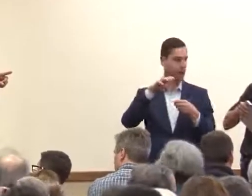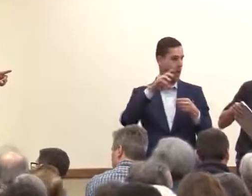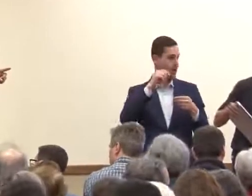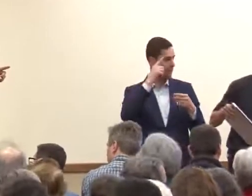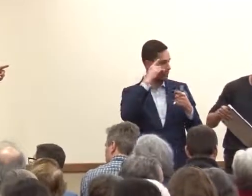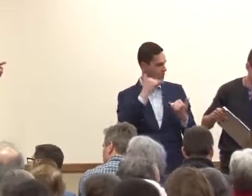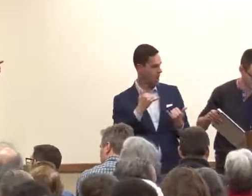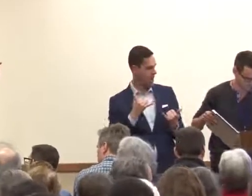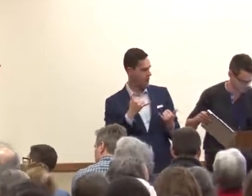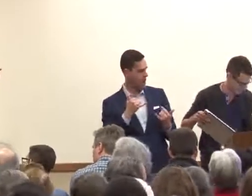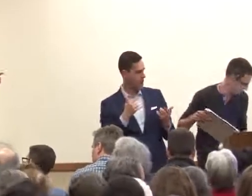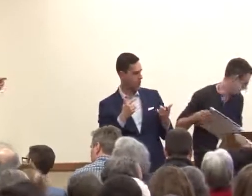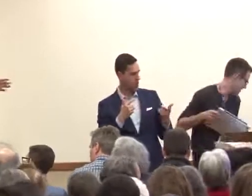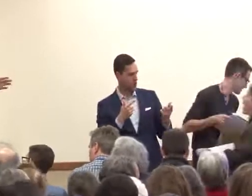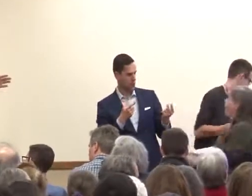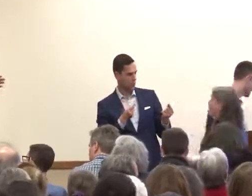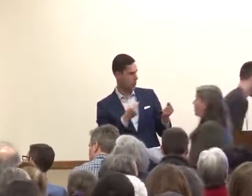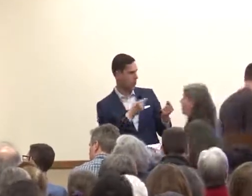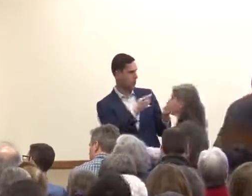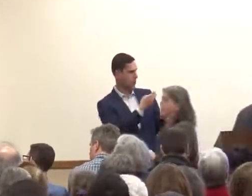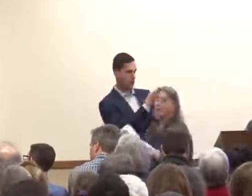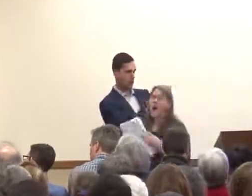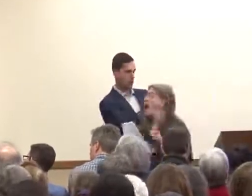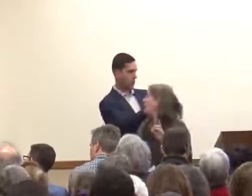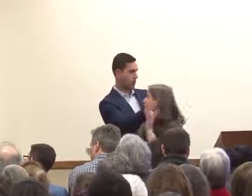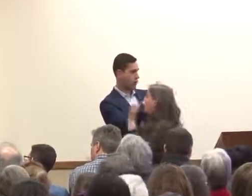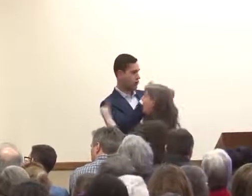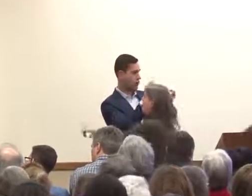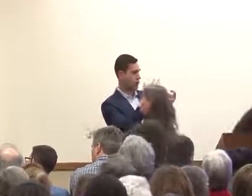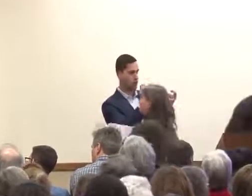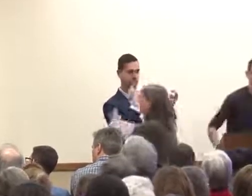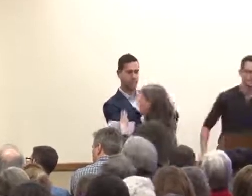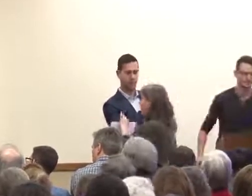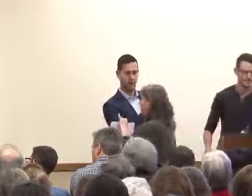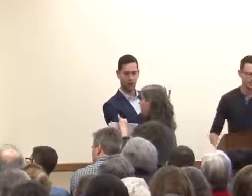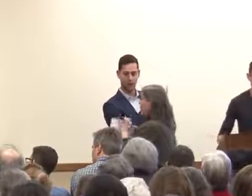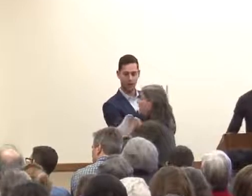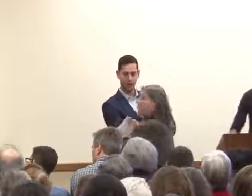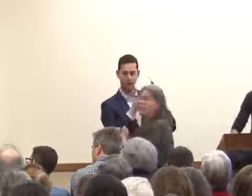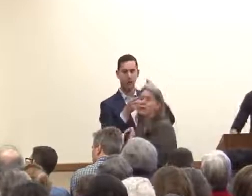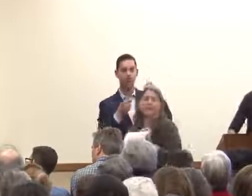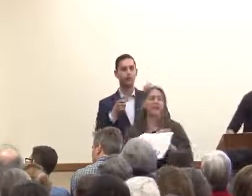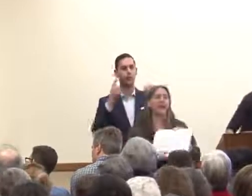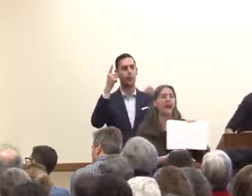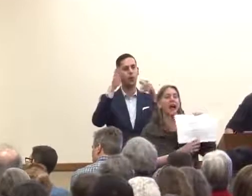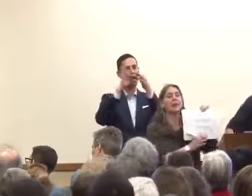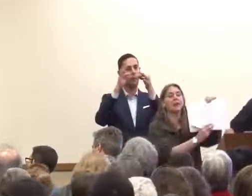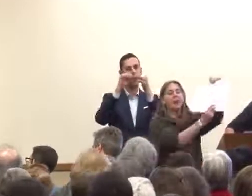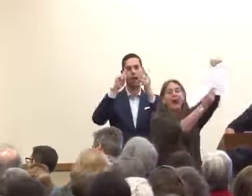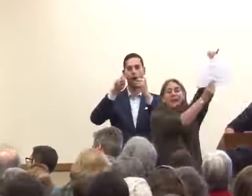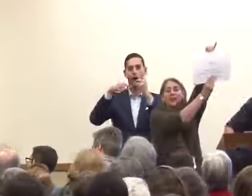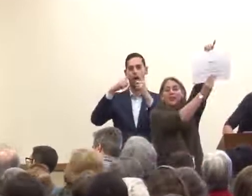hear something from the judges who might want to make some comments during? Yes.